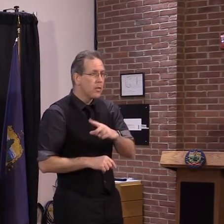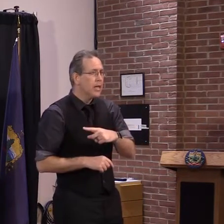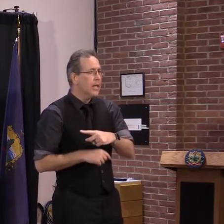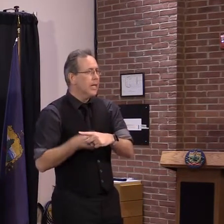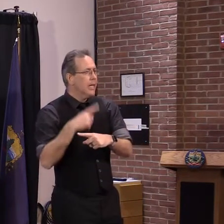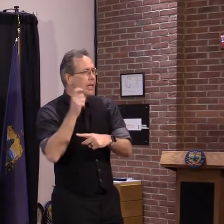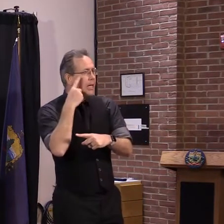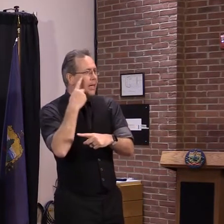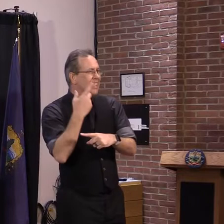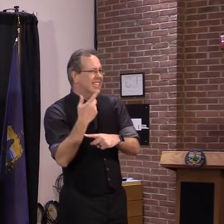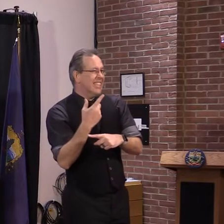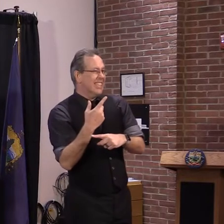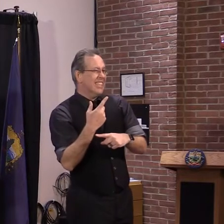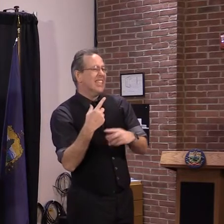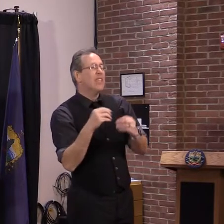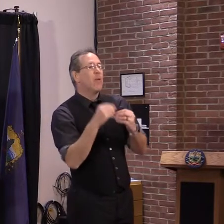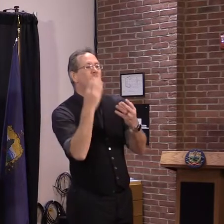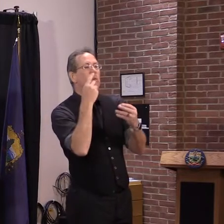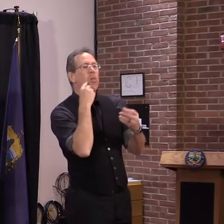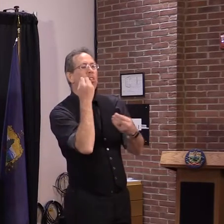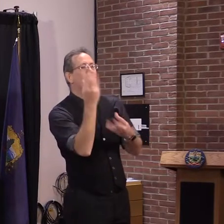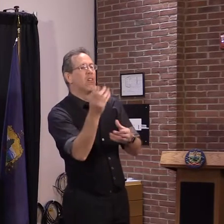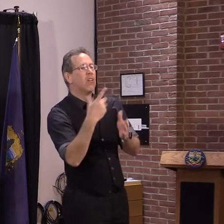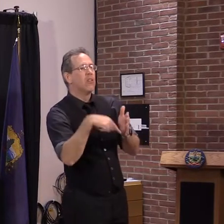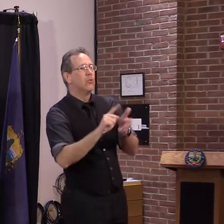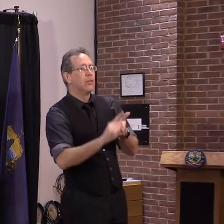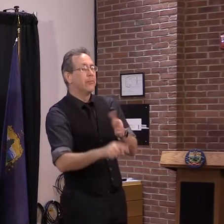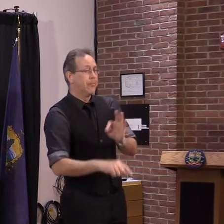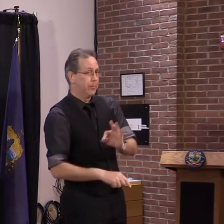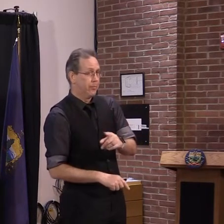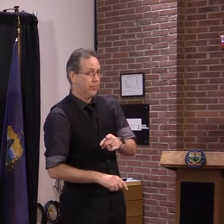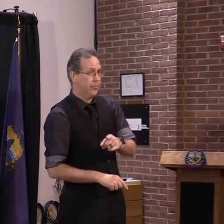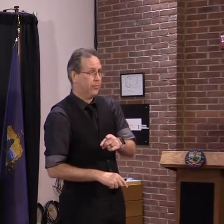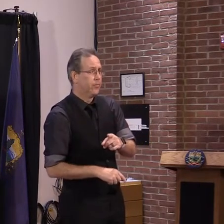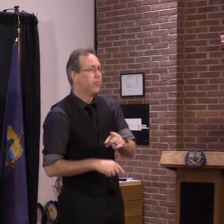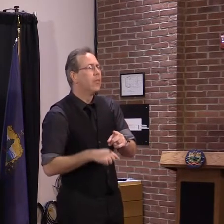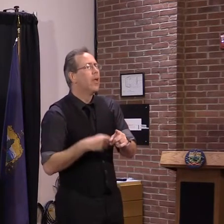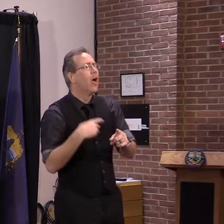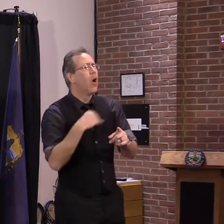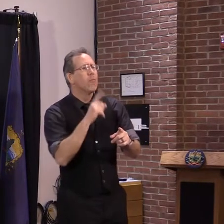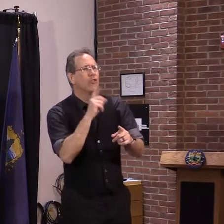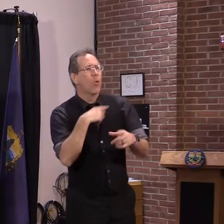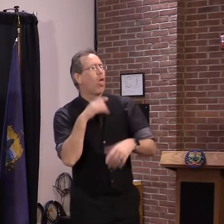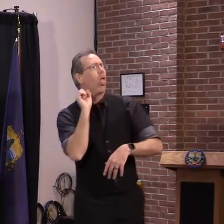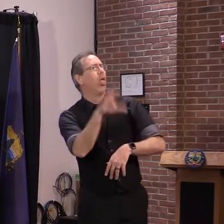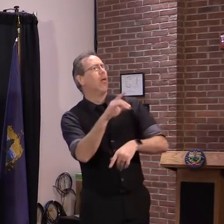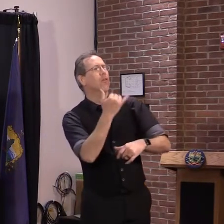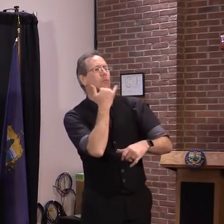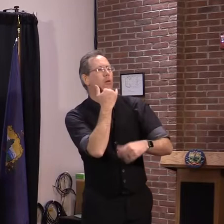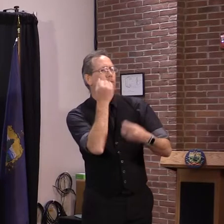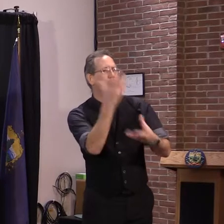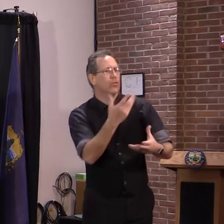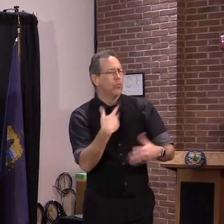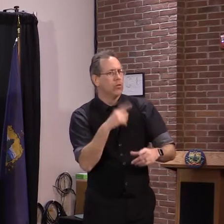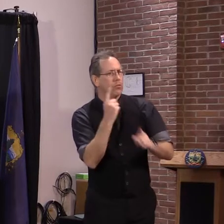information next week on that. We just need to make sure that we can get some accurate